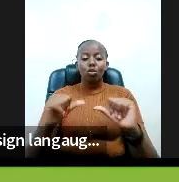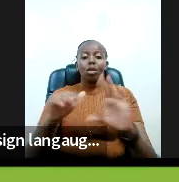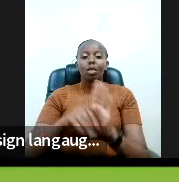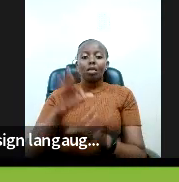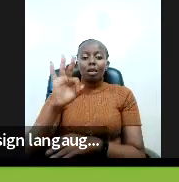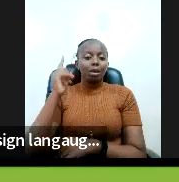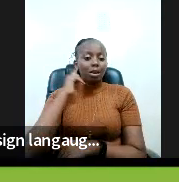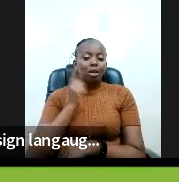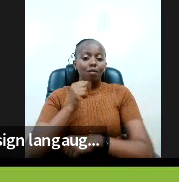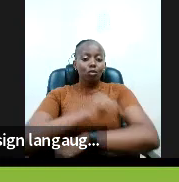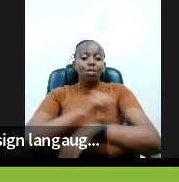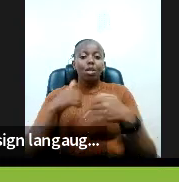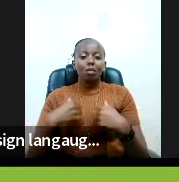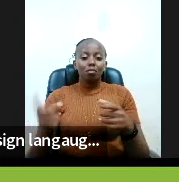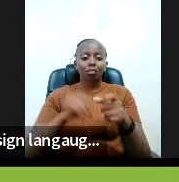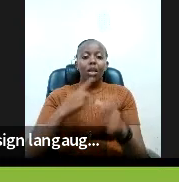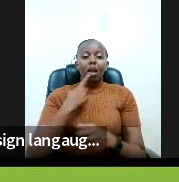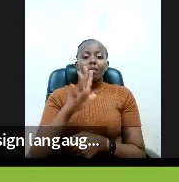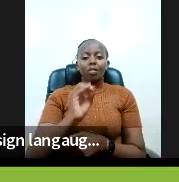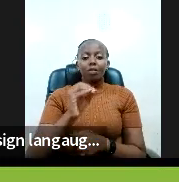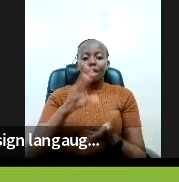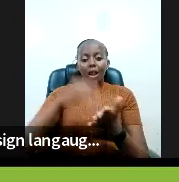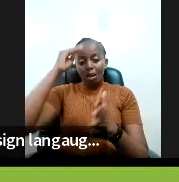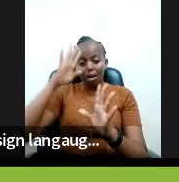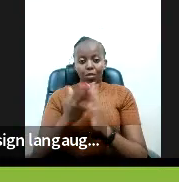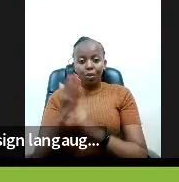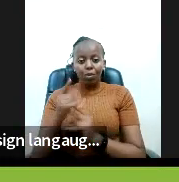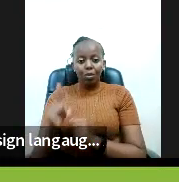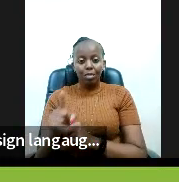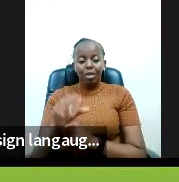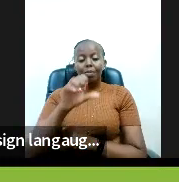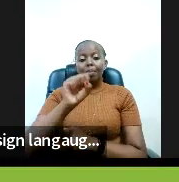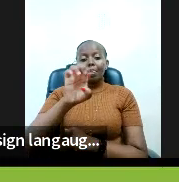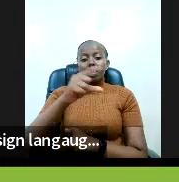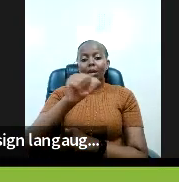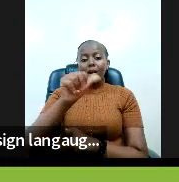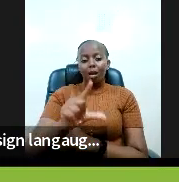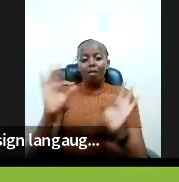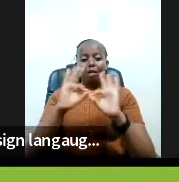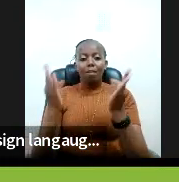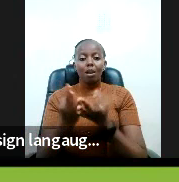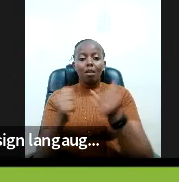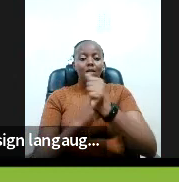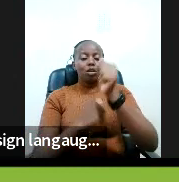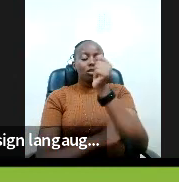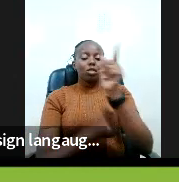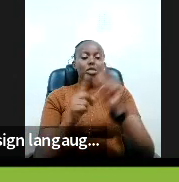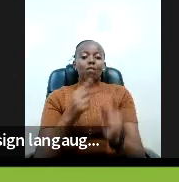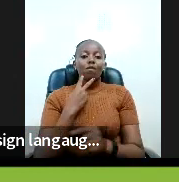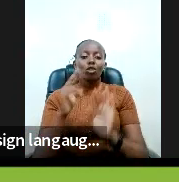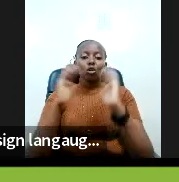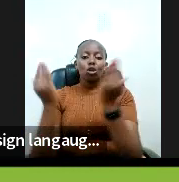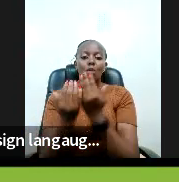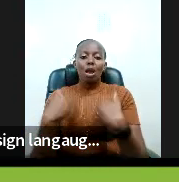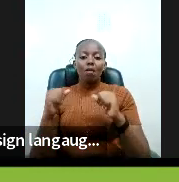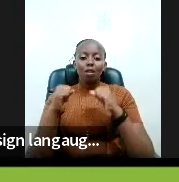that have onboarded 150 learners through the support of Seagull Family Foundation and Voice Global. We have a strong team